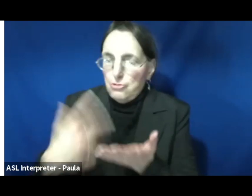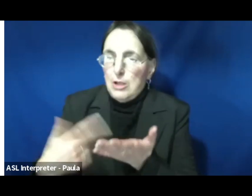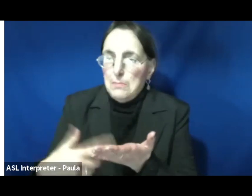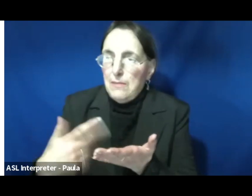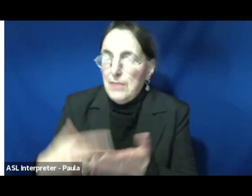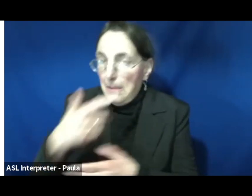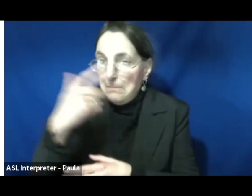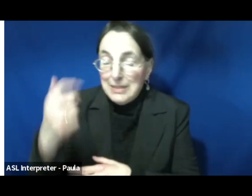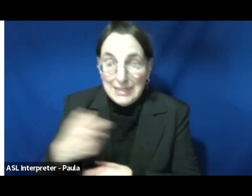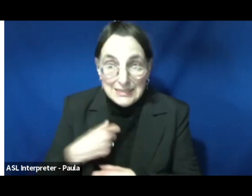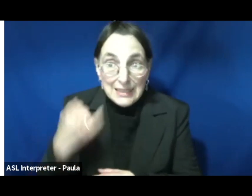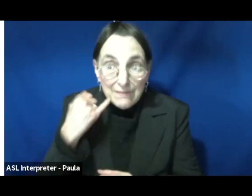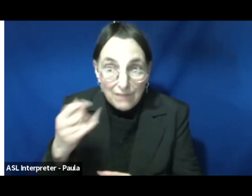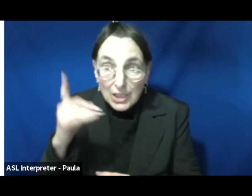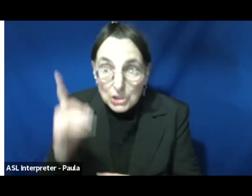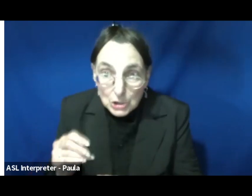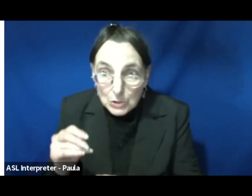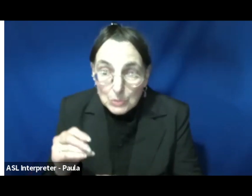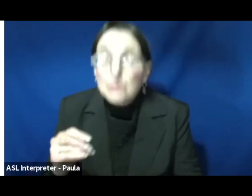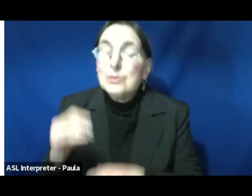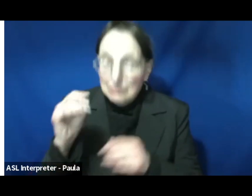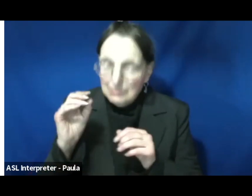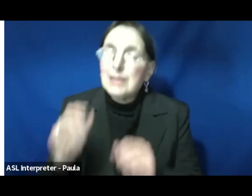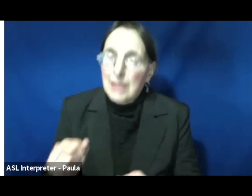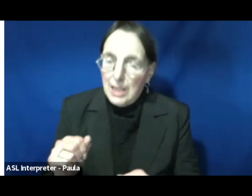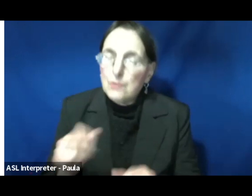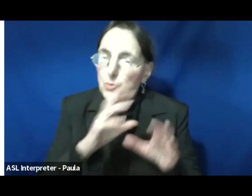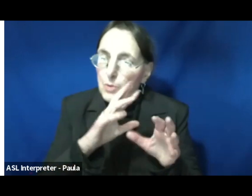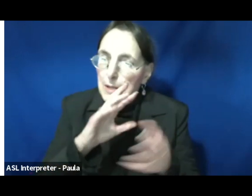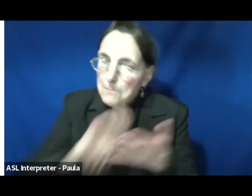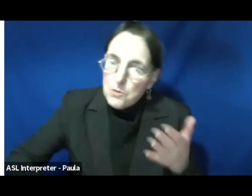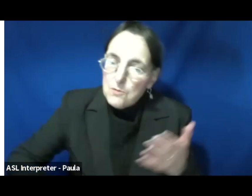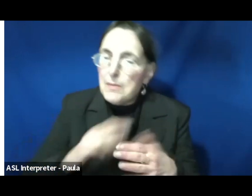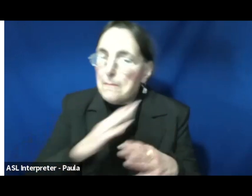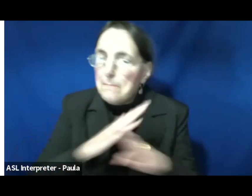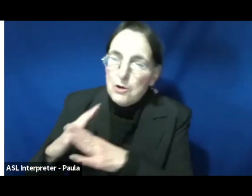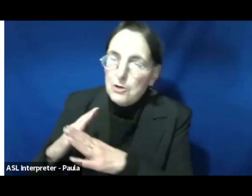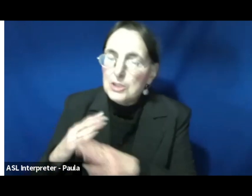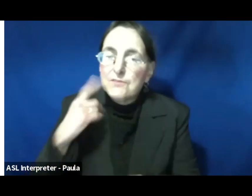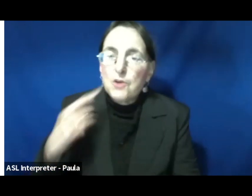students, right? So I was interviewed with one of our former students here,